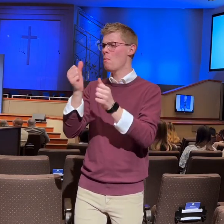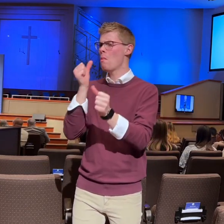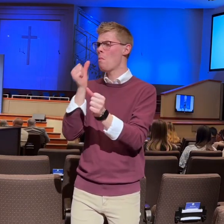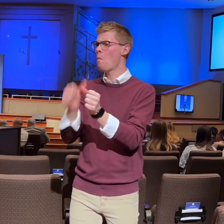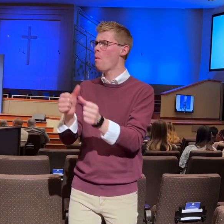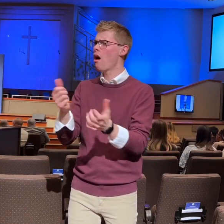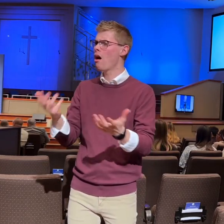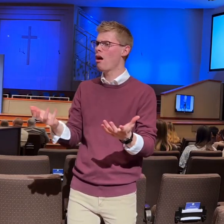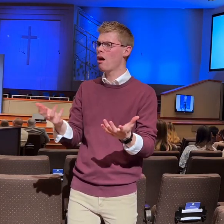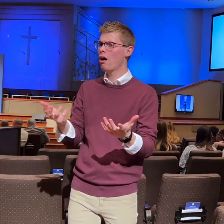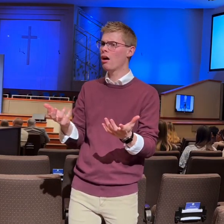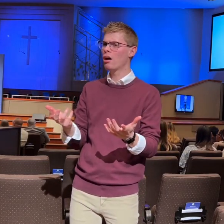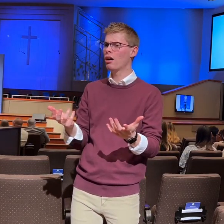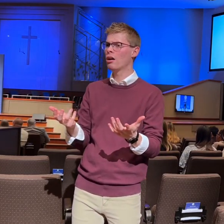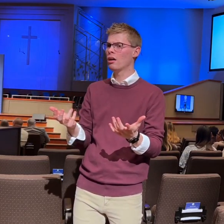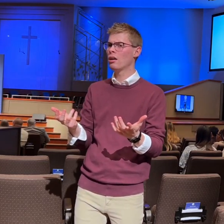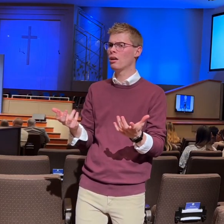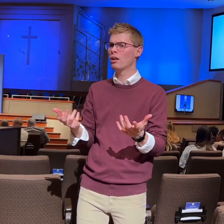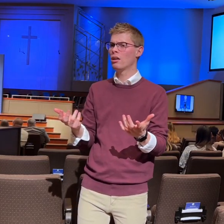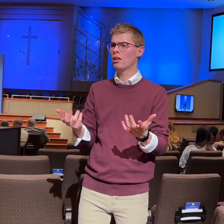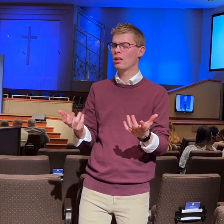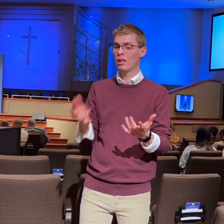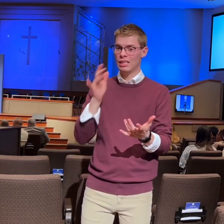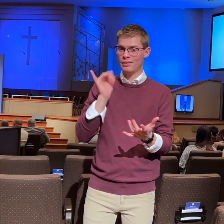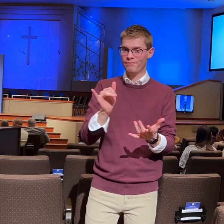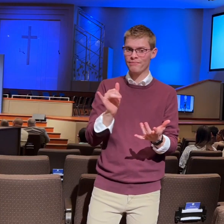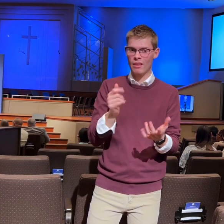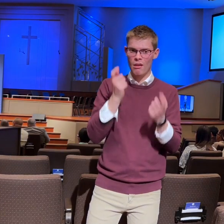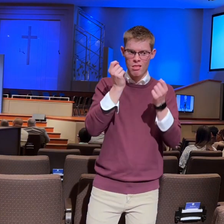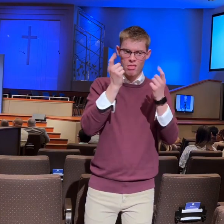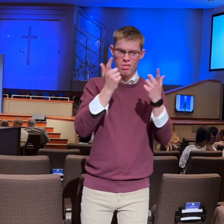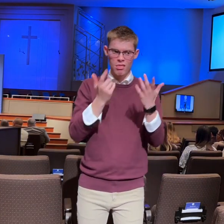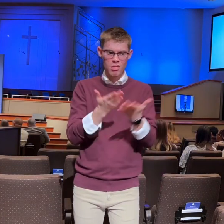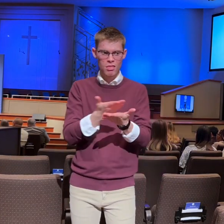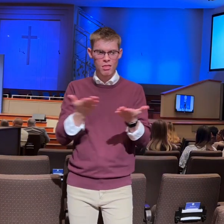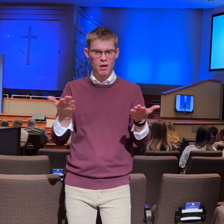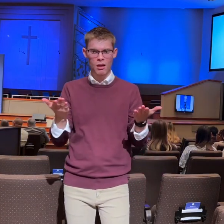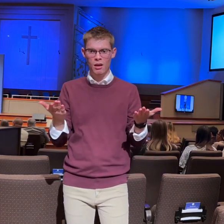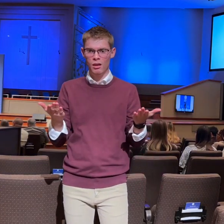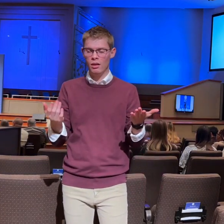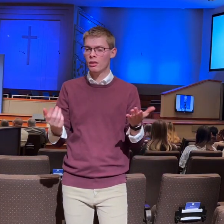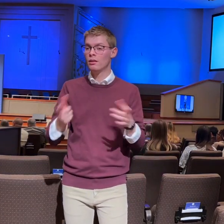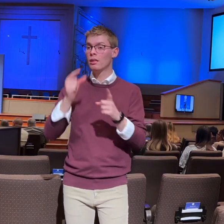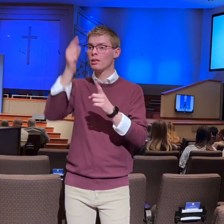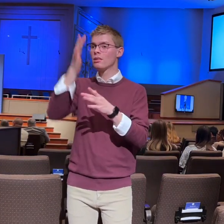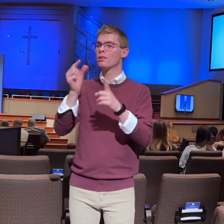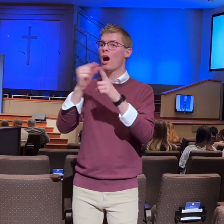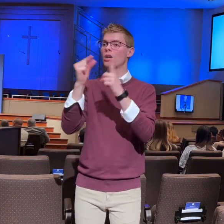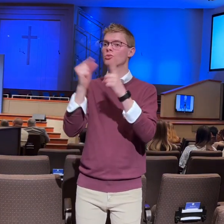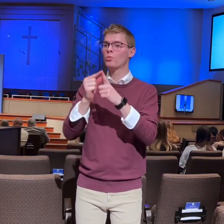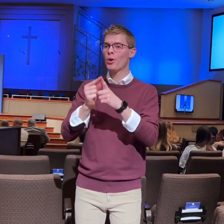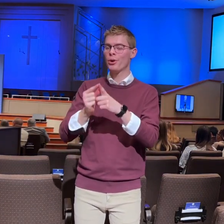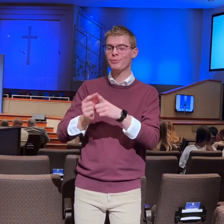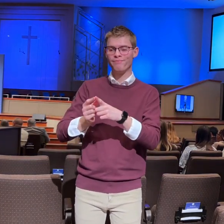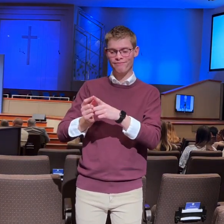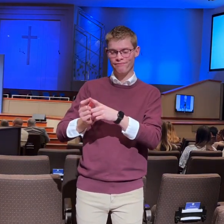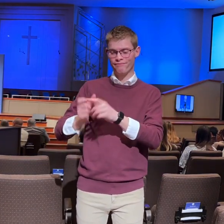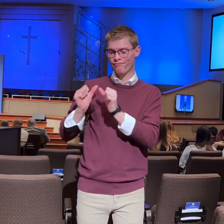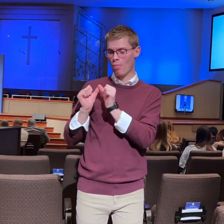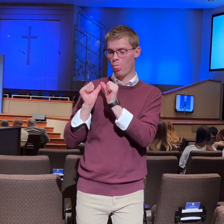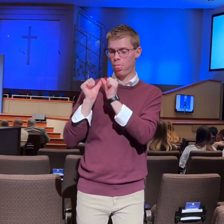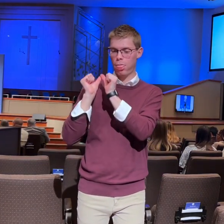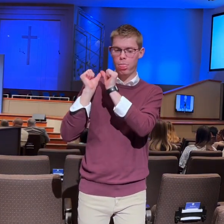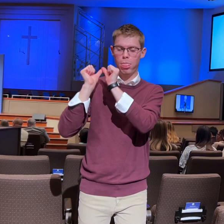heard tonight. They went out from among us because they were not of us. That kind of wakes you up a little bit. The word of God will keep us going until Jesus